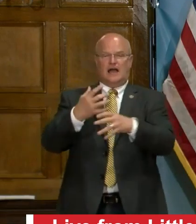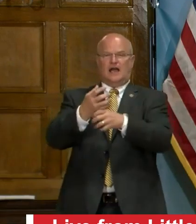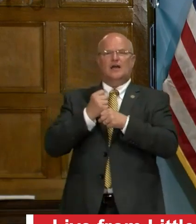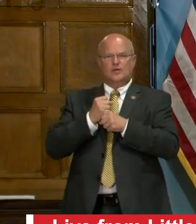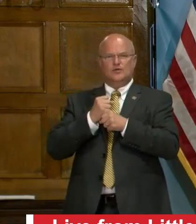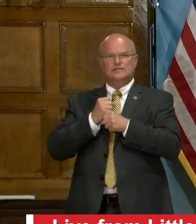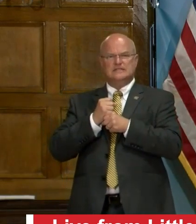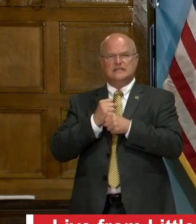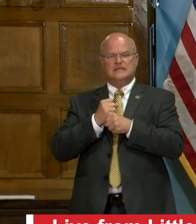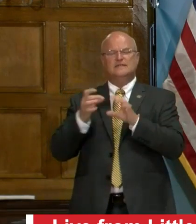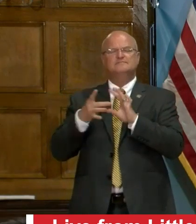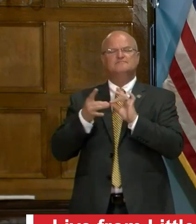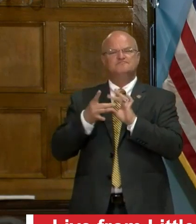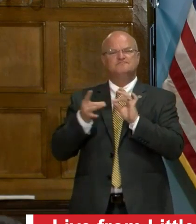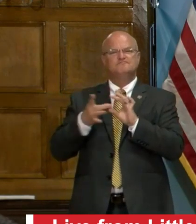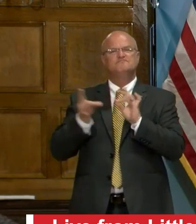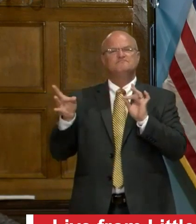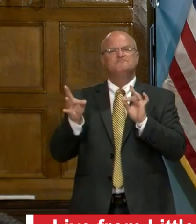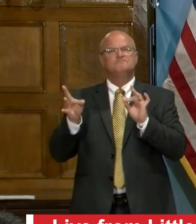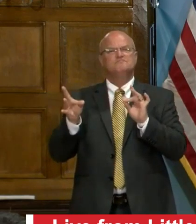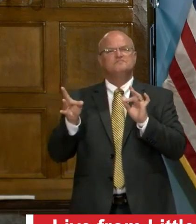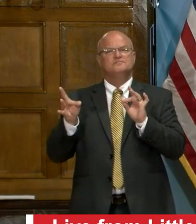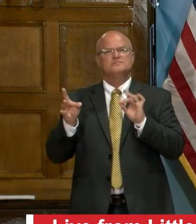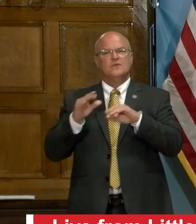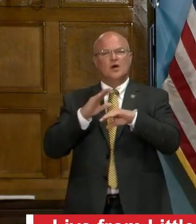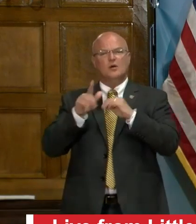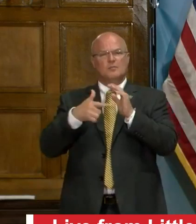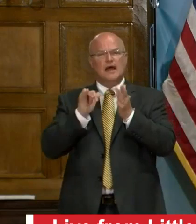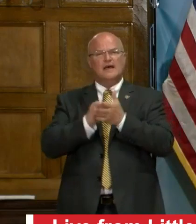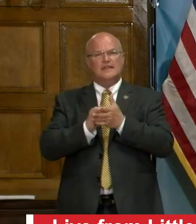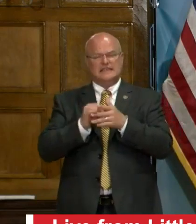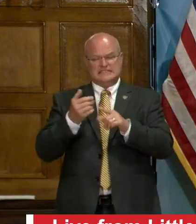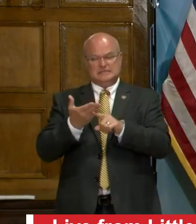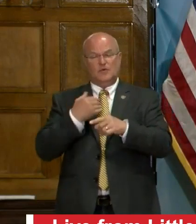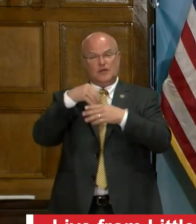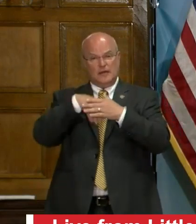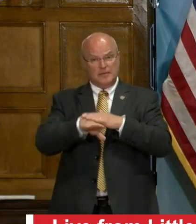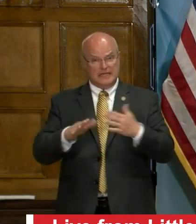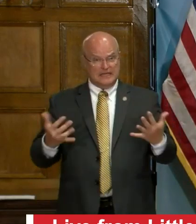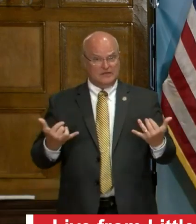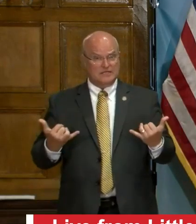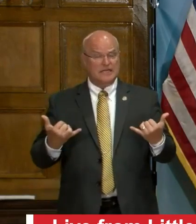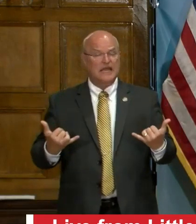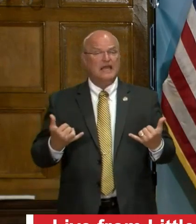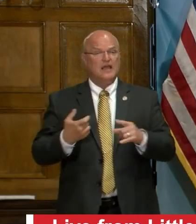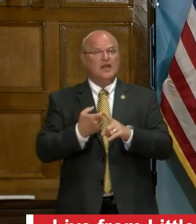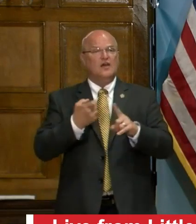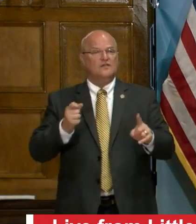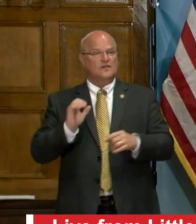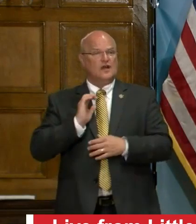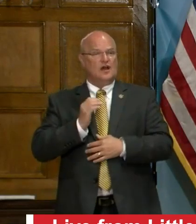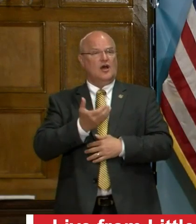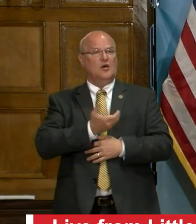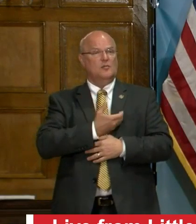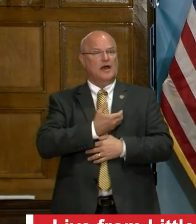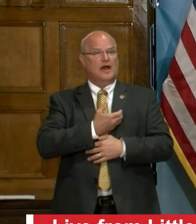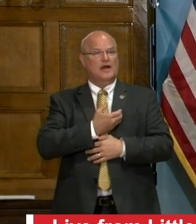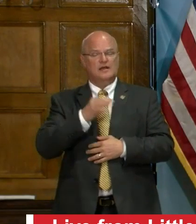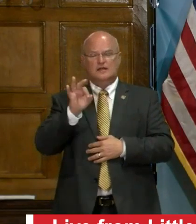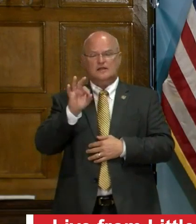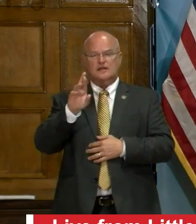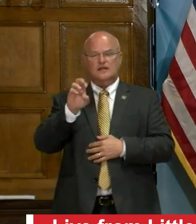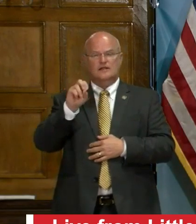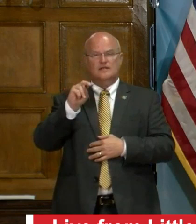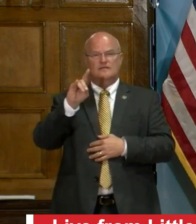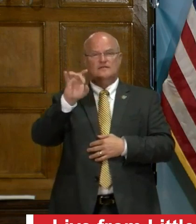received a briefing on that right before coming in here from our forensic